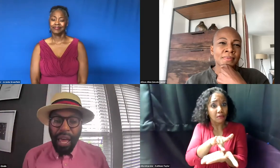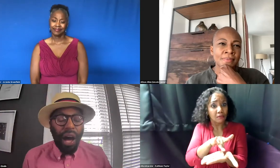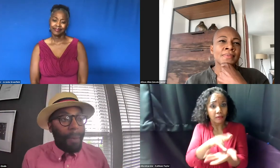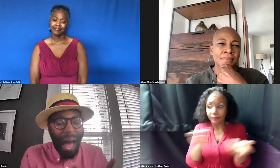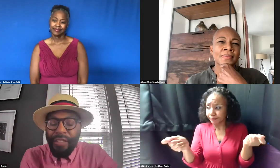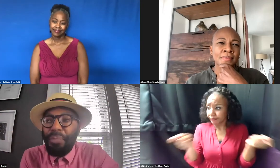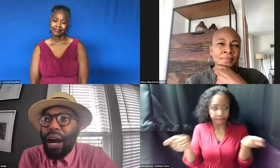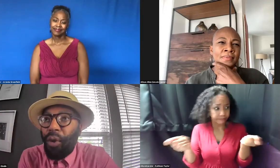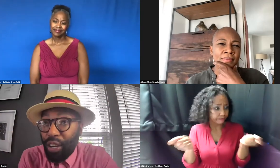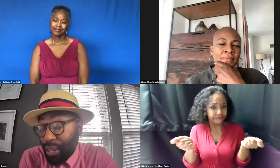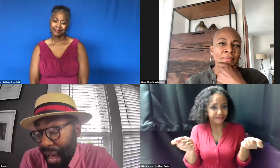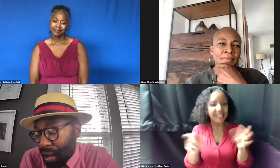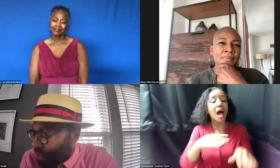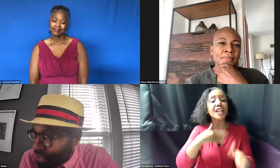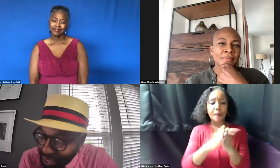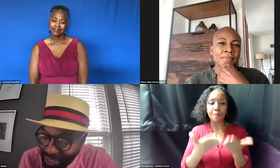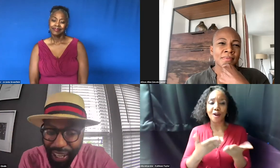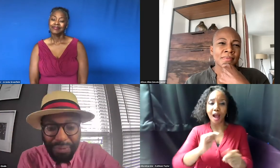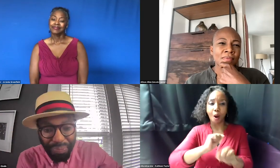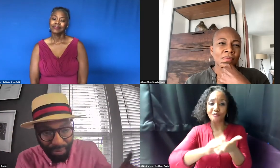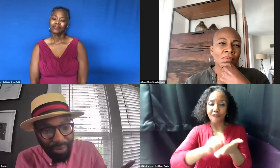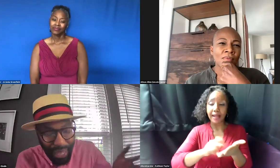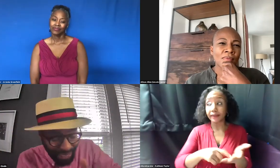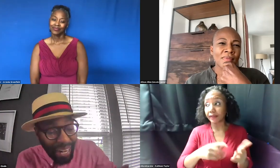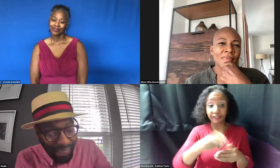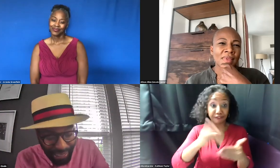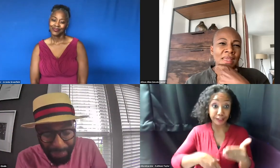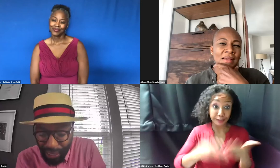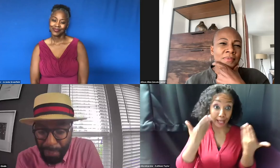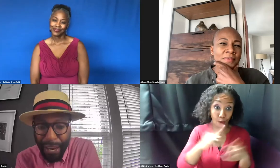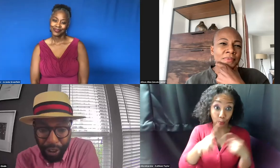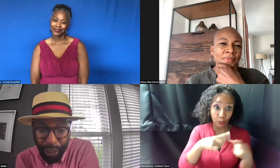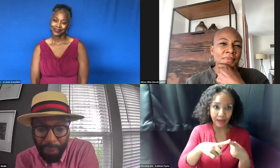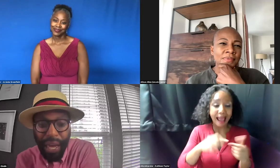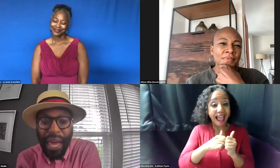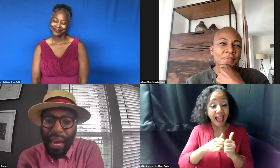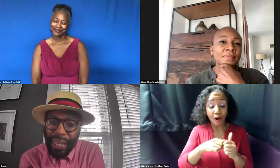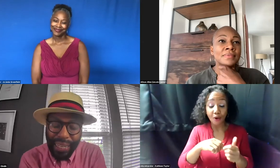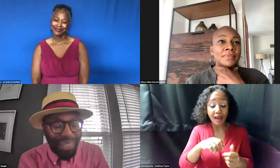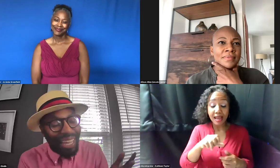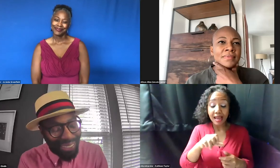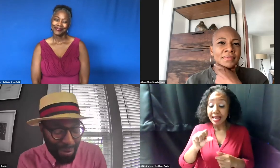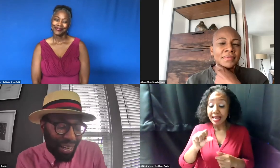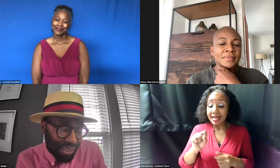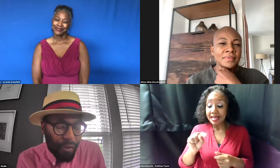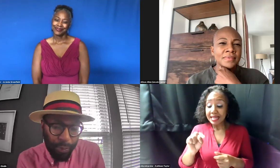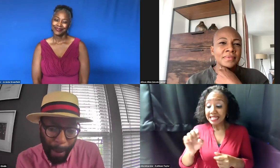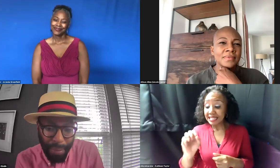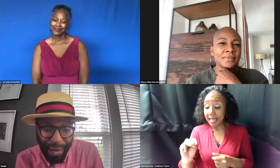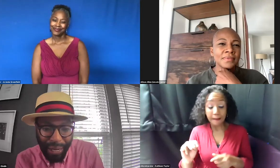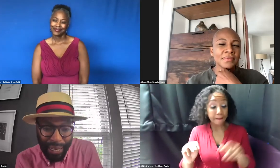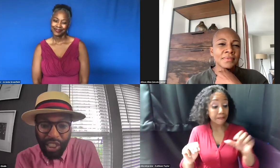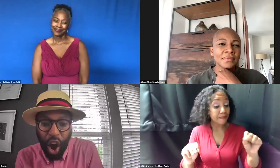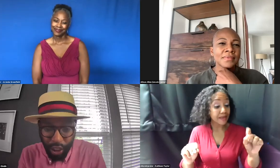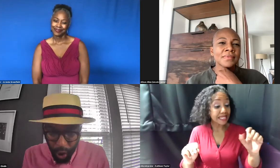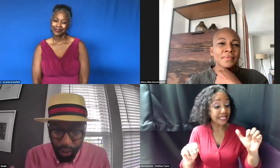it. I have a book I'm working on now, if it ever gets done. Title is STEM STEAM Make Dream. And the idea is that STEM in itself is